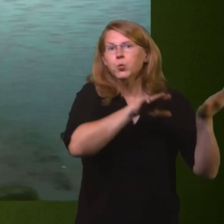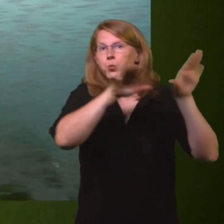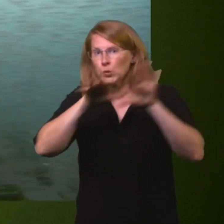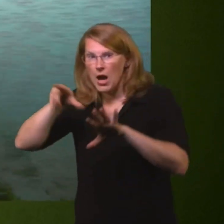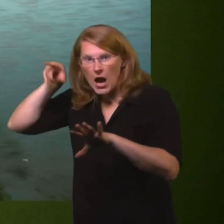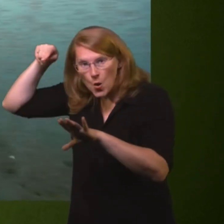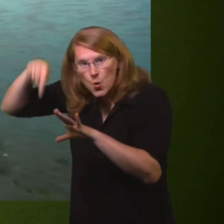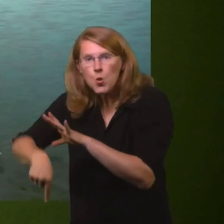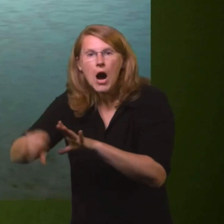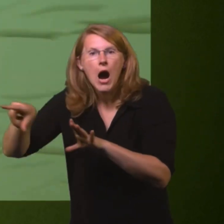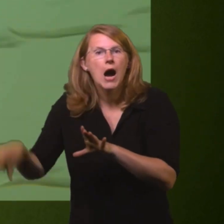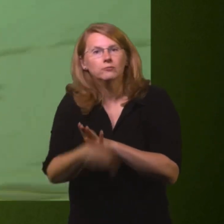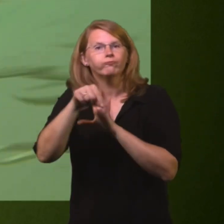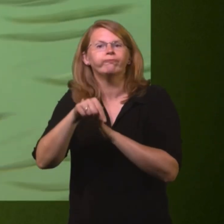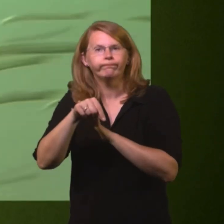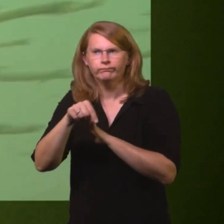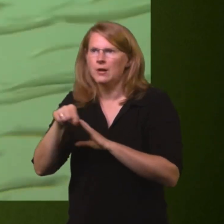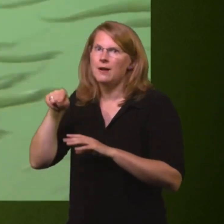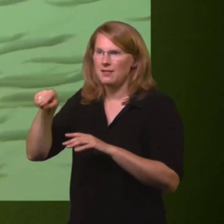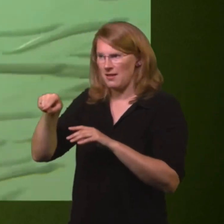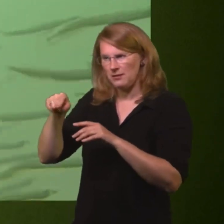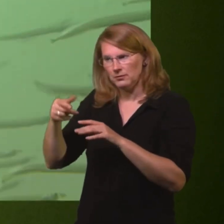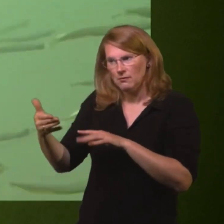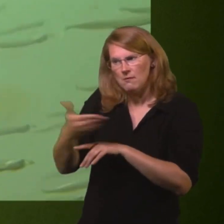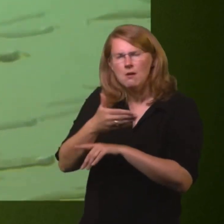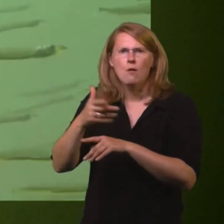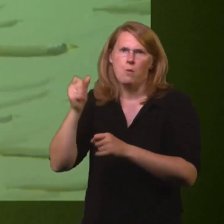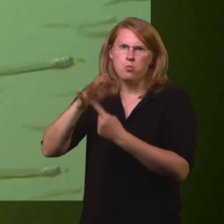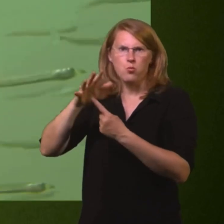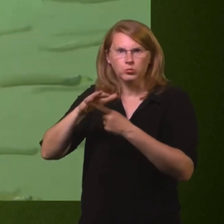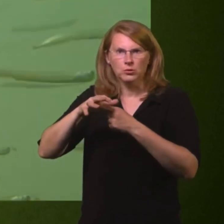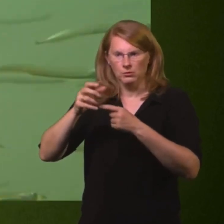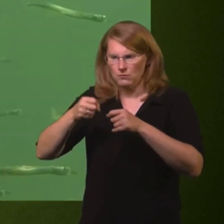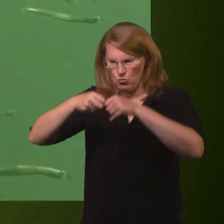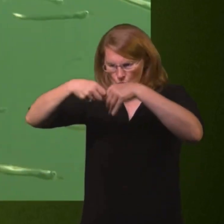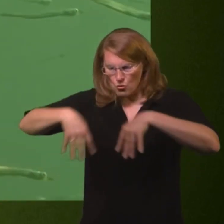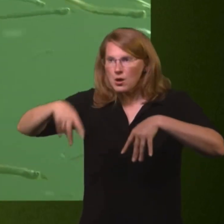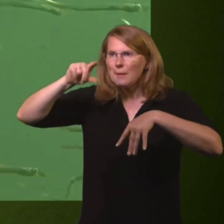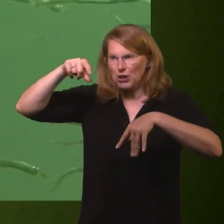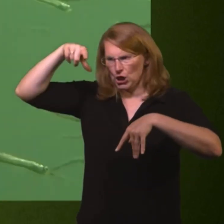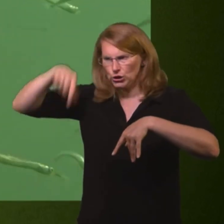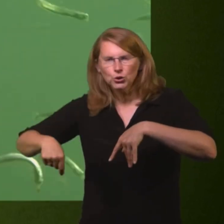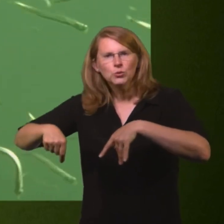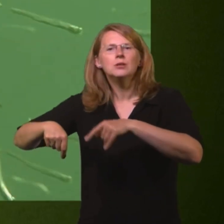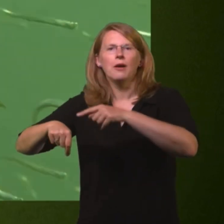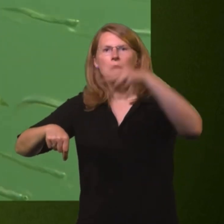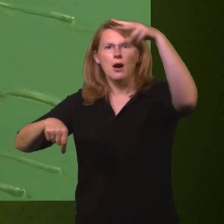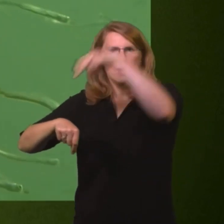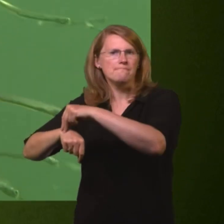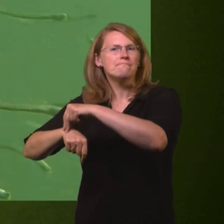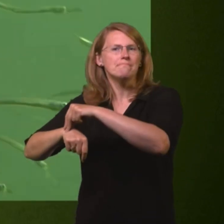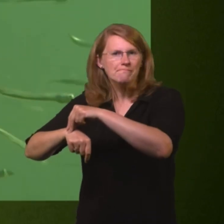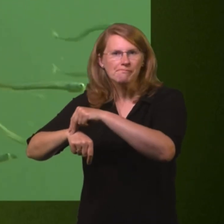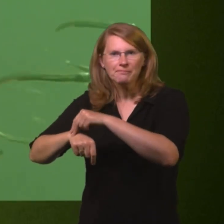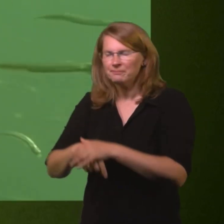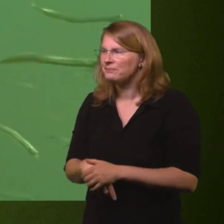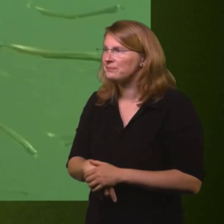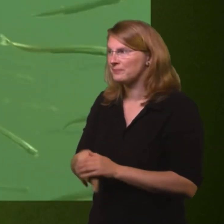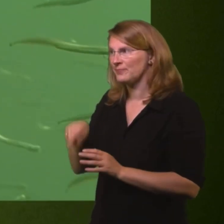the marine ecosystem, and they're very deserving of a little bit of attention themselves. Now, sand eels, the